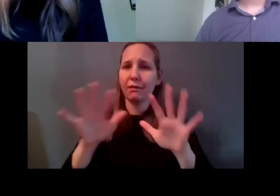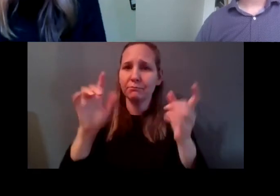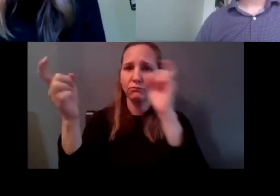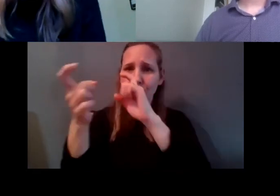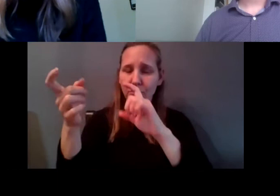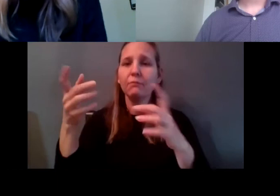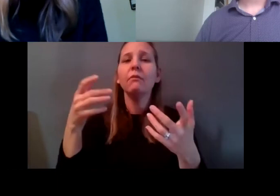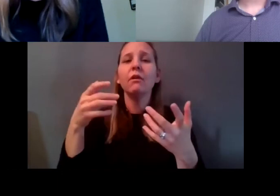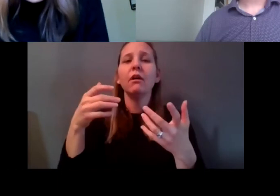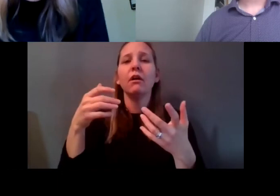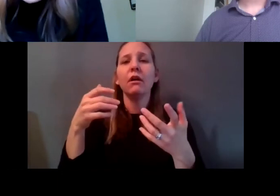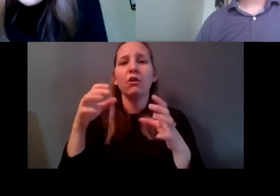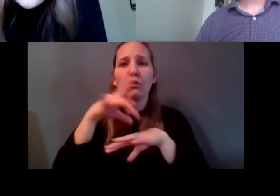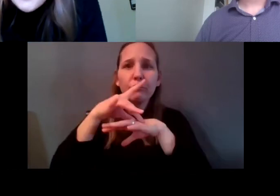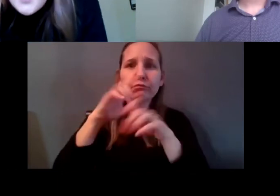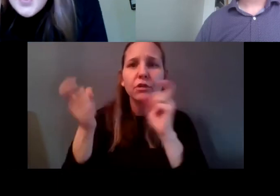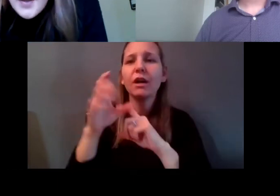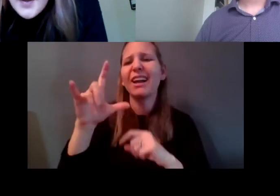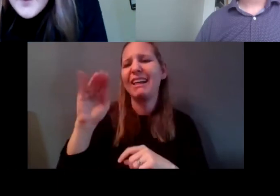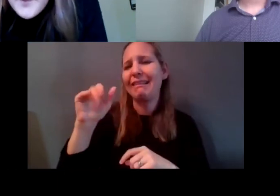coming up as one of the top priorities.